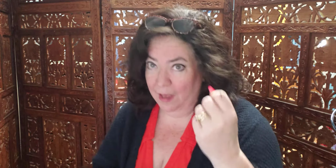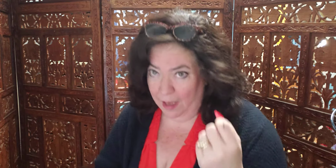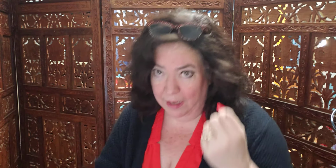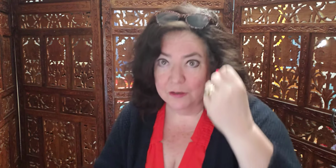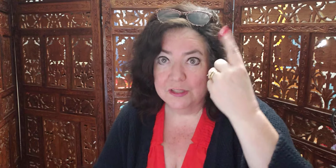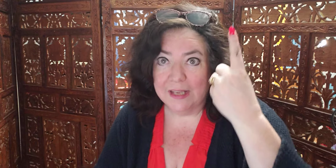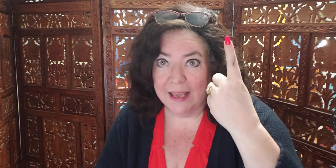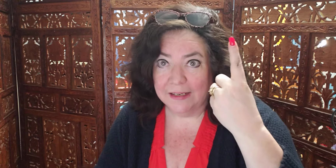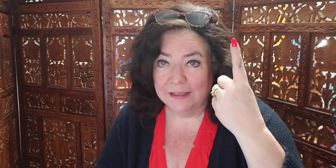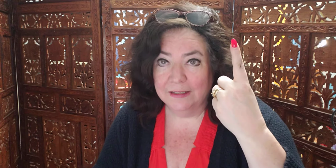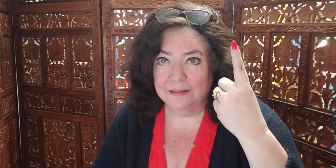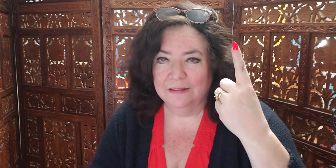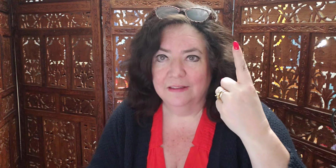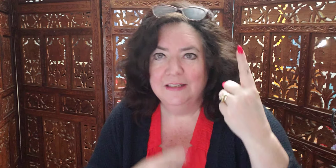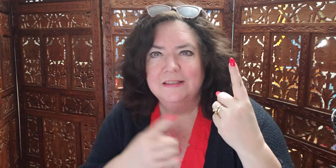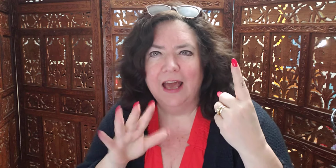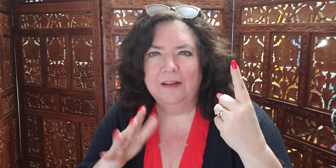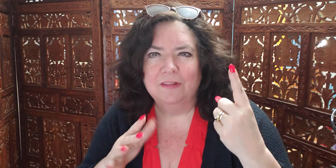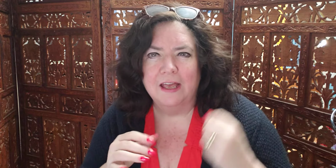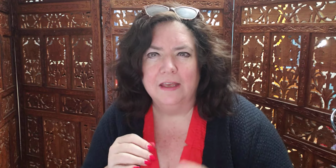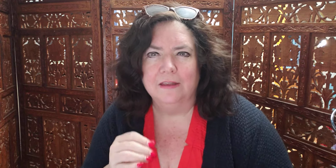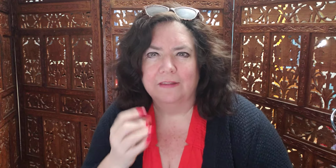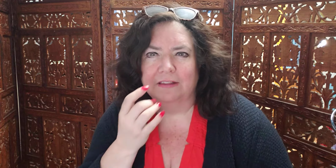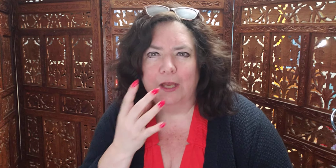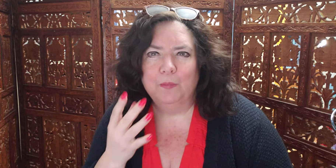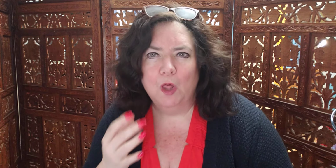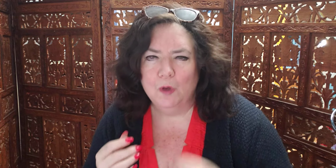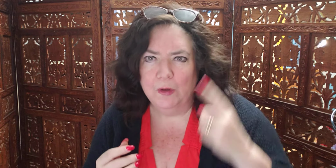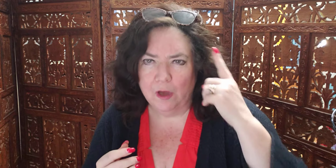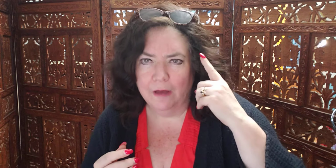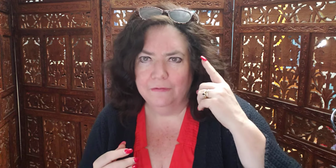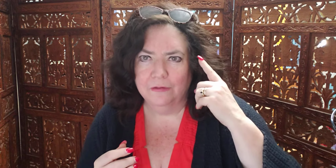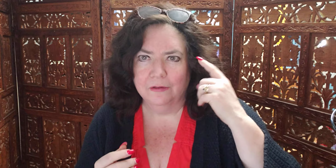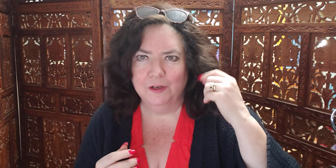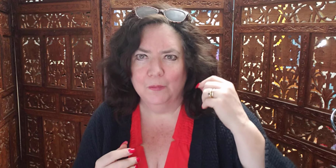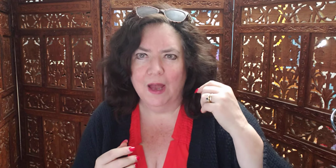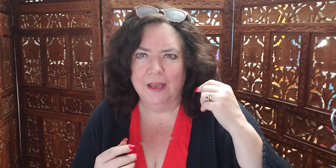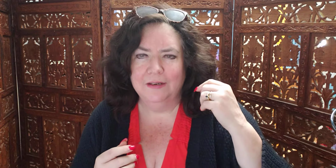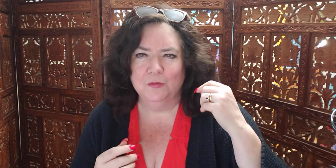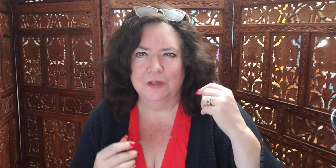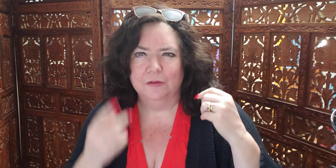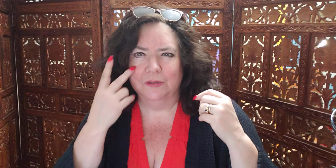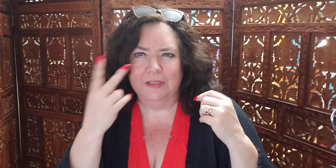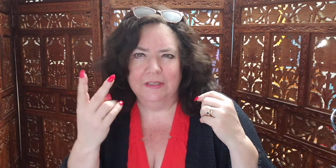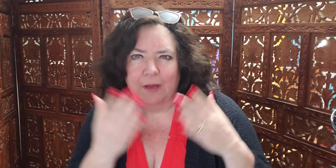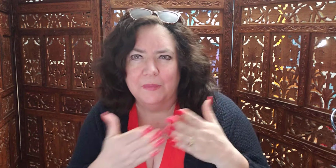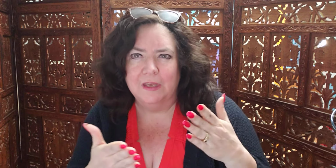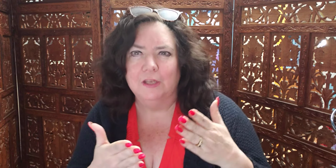I understand. This is kind of like the light bulb going off in your mind when you see something and you